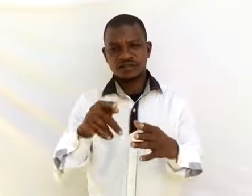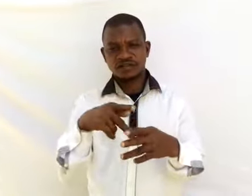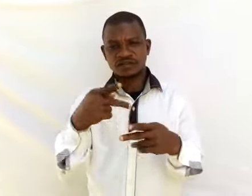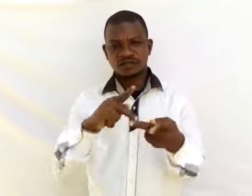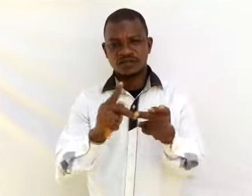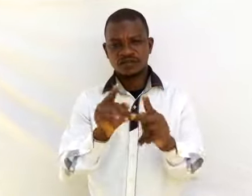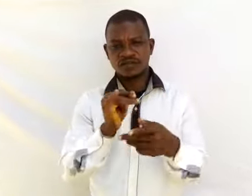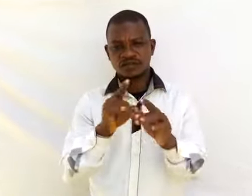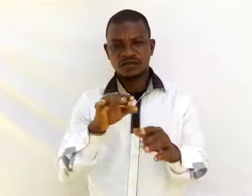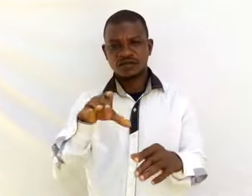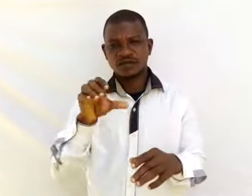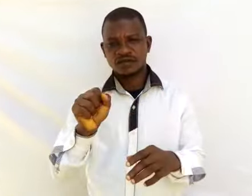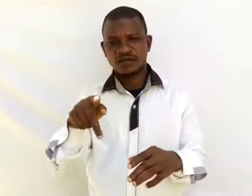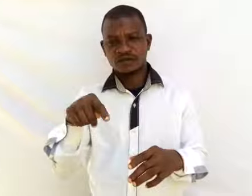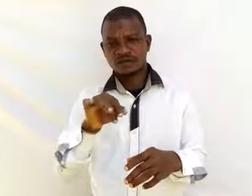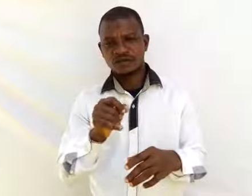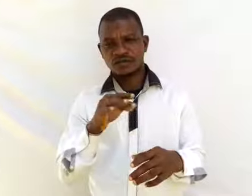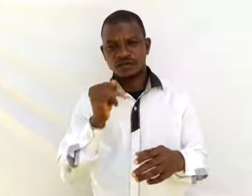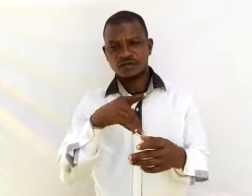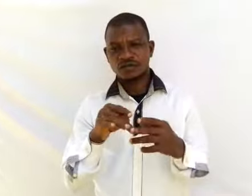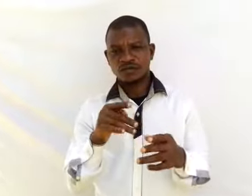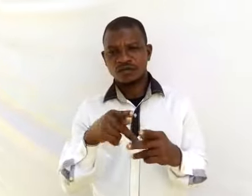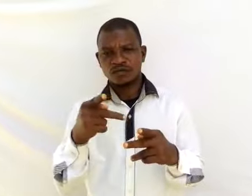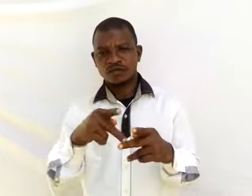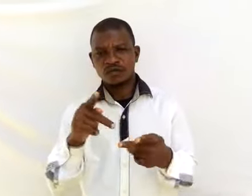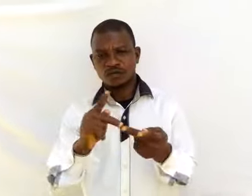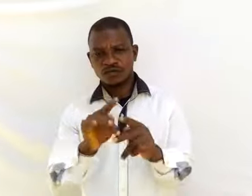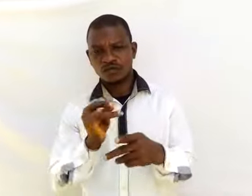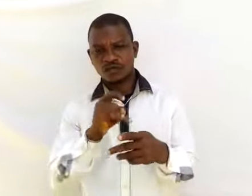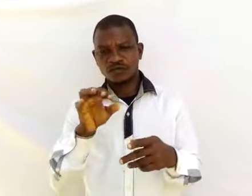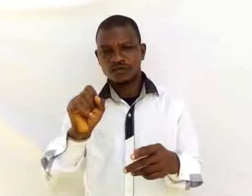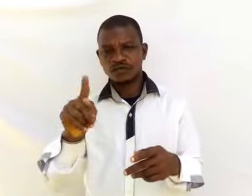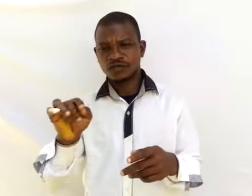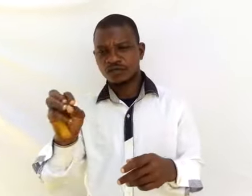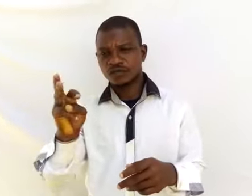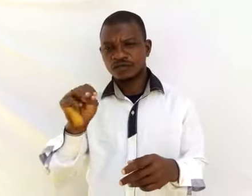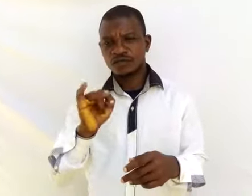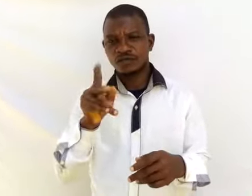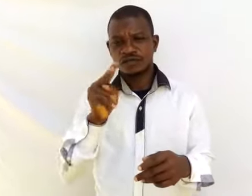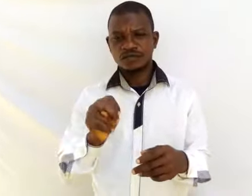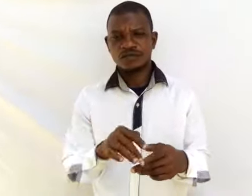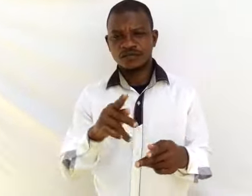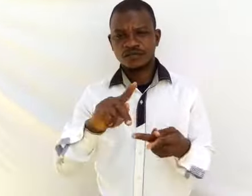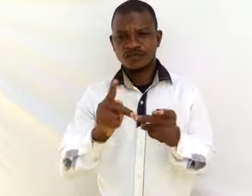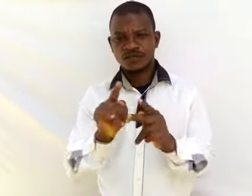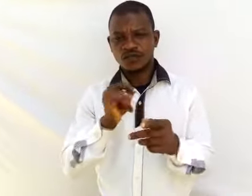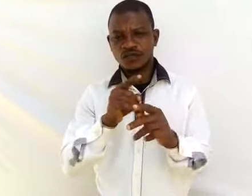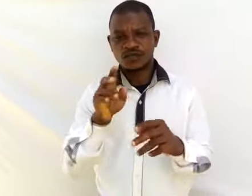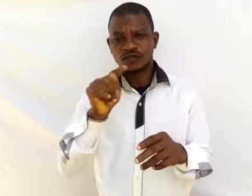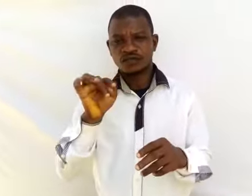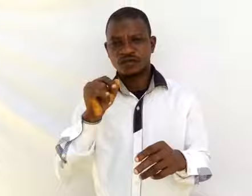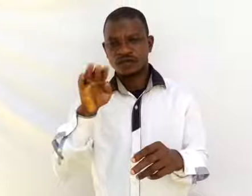of tadpoles, a population of duck minnows, a population of duckweeds, and a